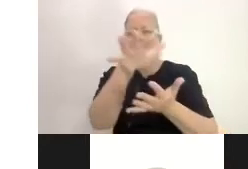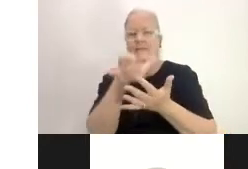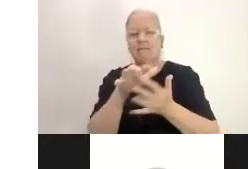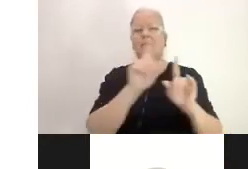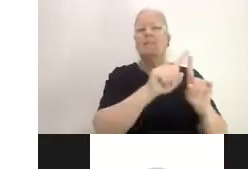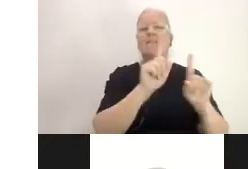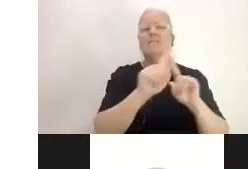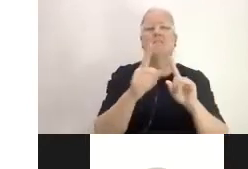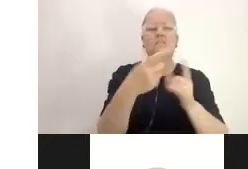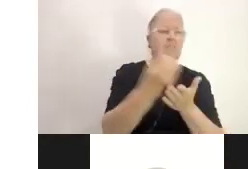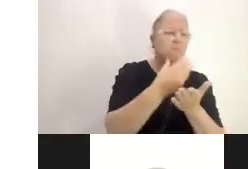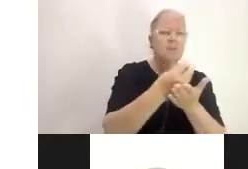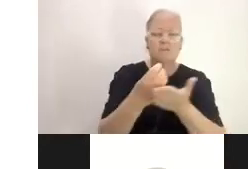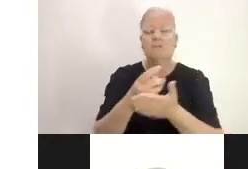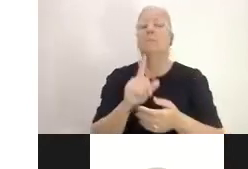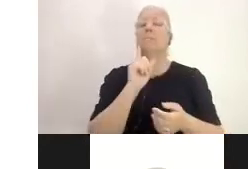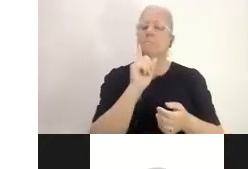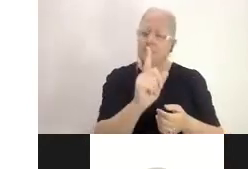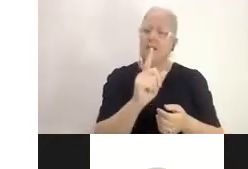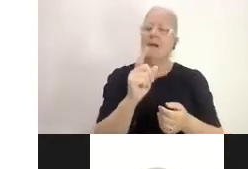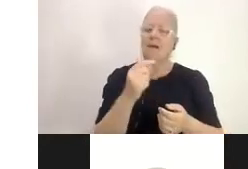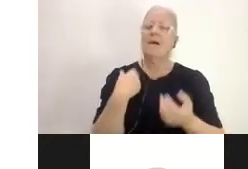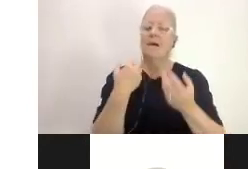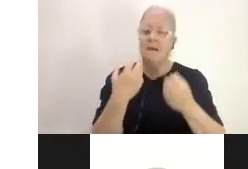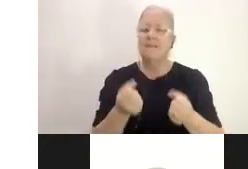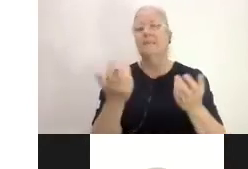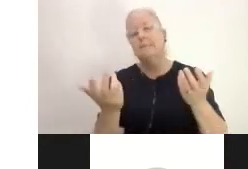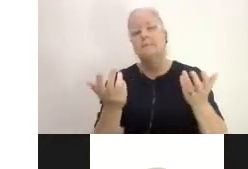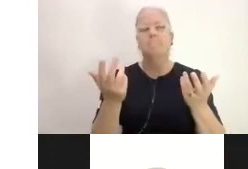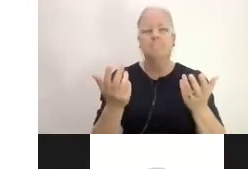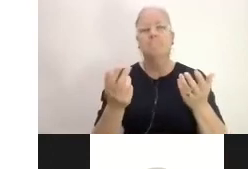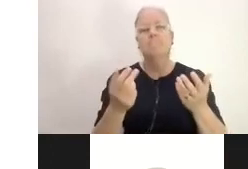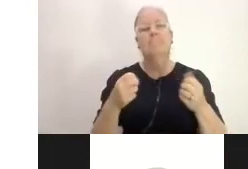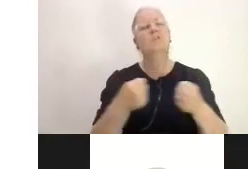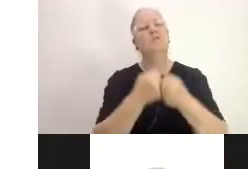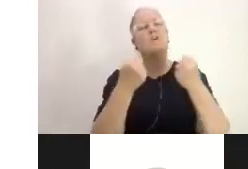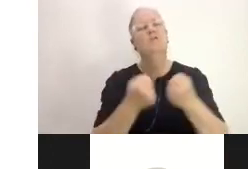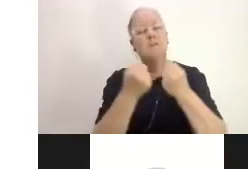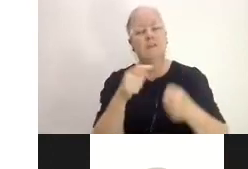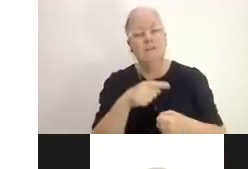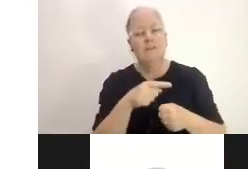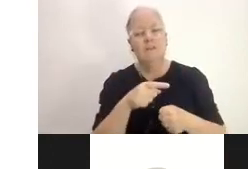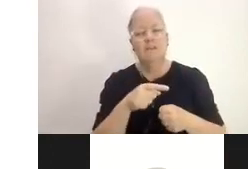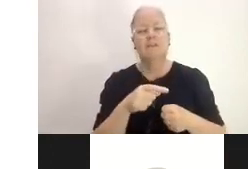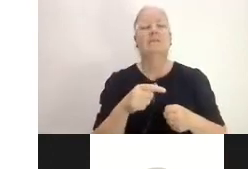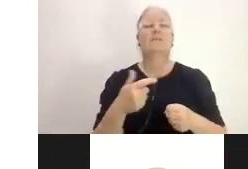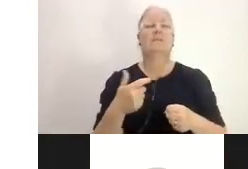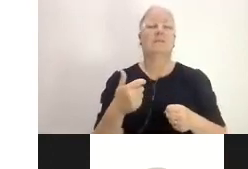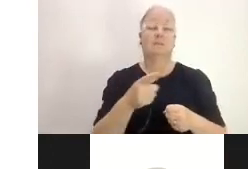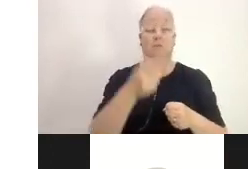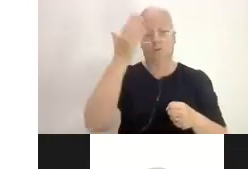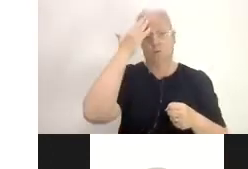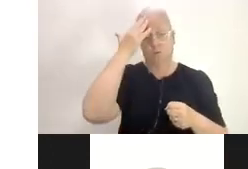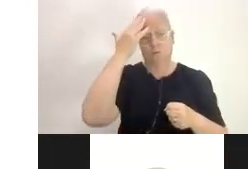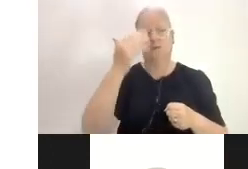we face some challenges to continue this review across the countries, especially the survey that we